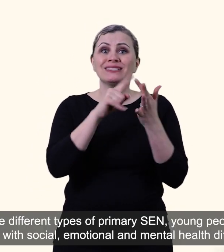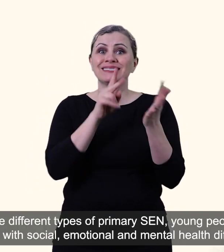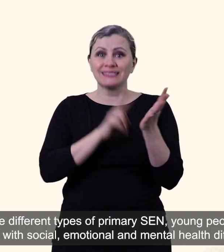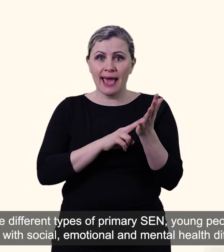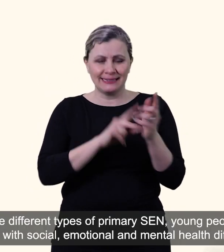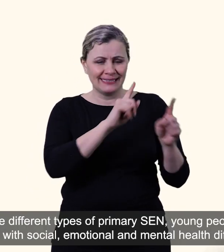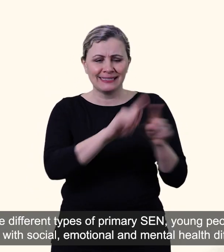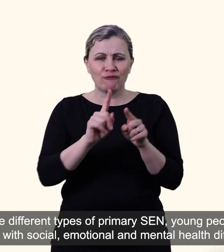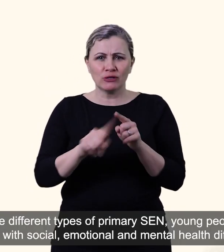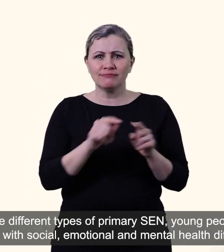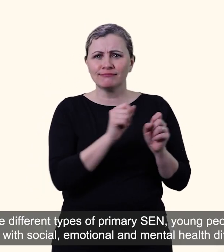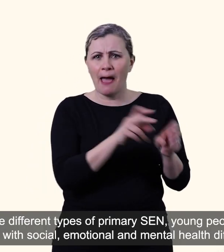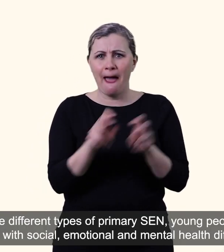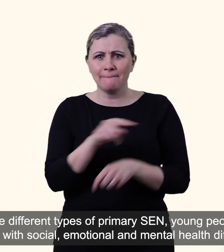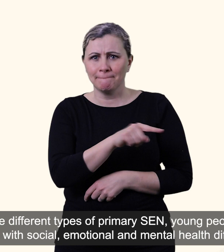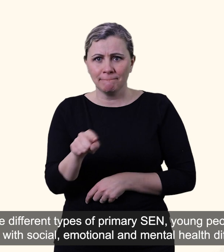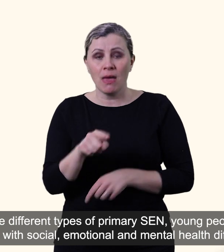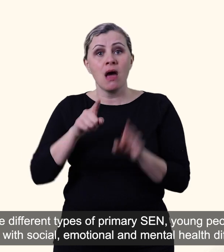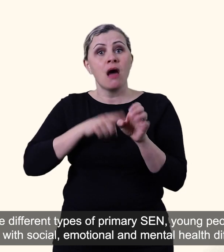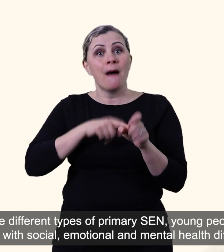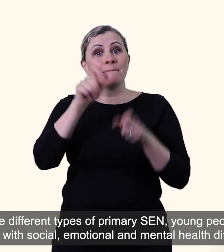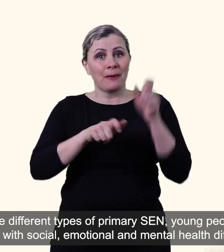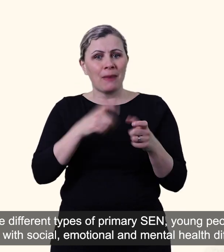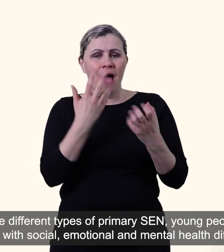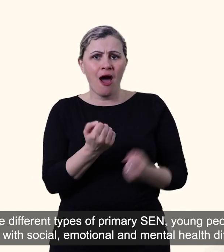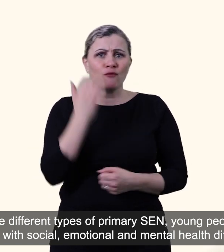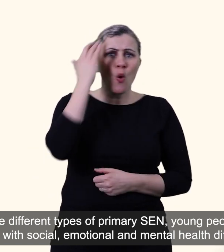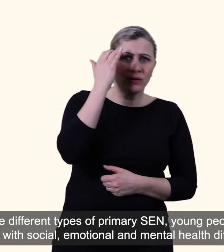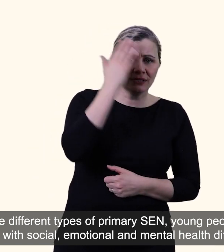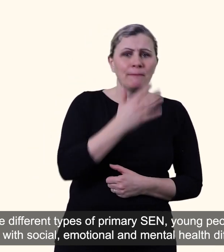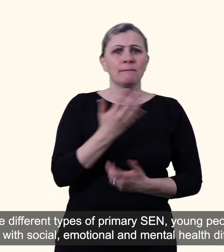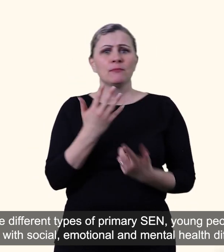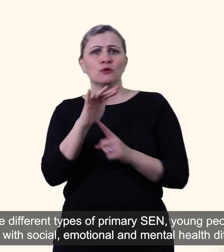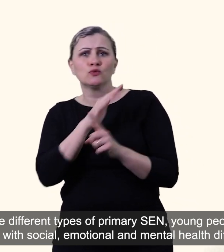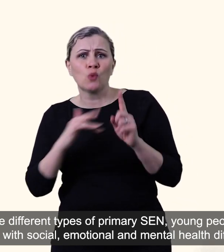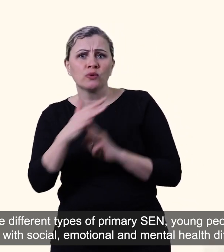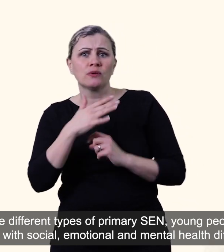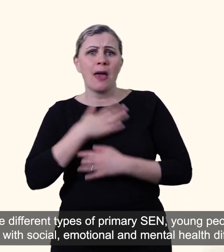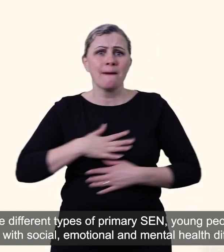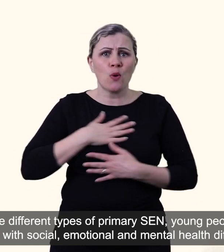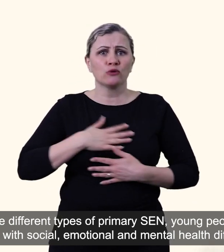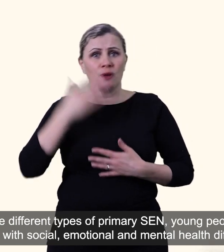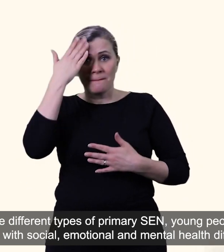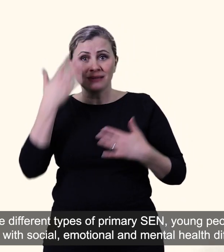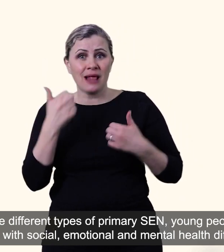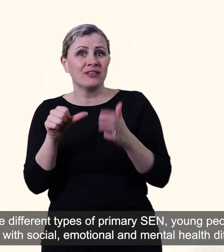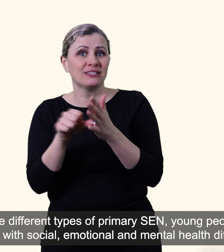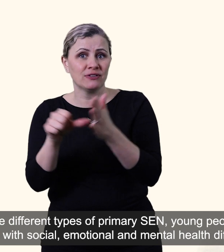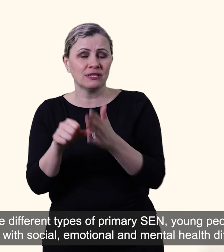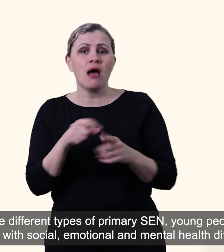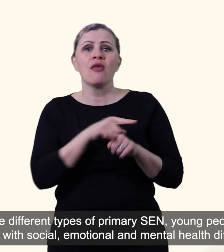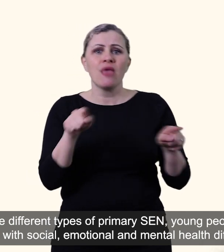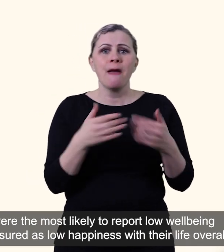Among the different types of primary SEN, young people with autism and with social, emotional and mental health